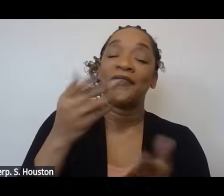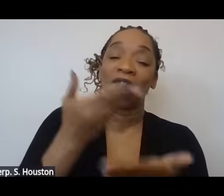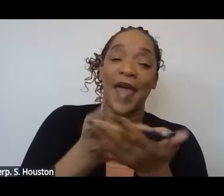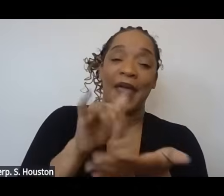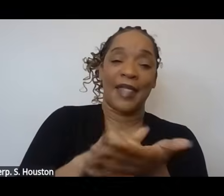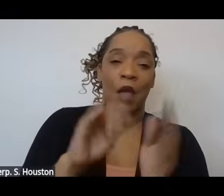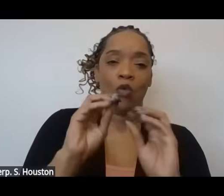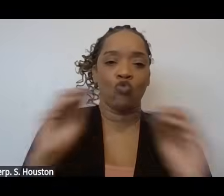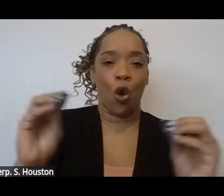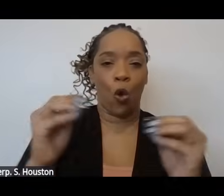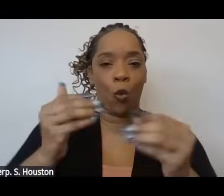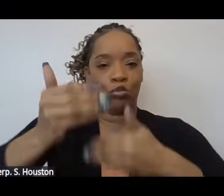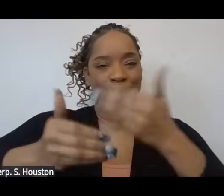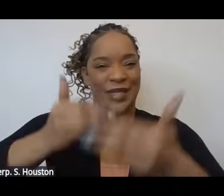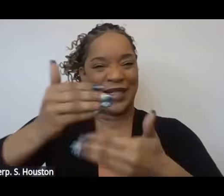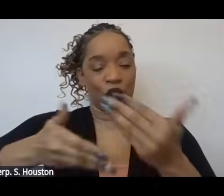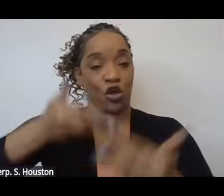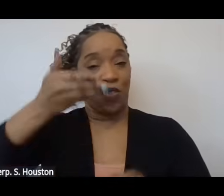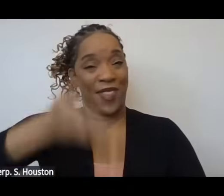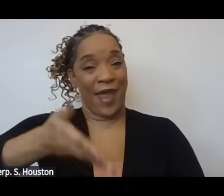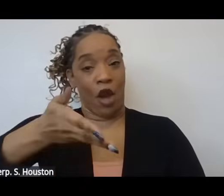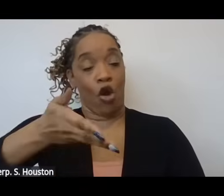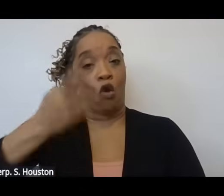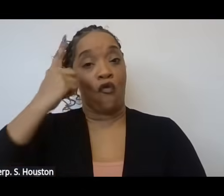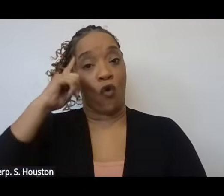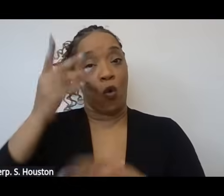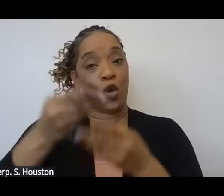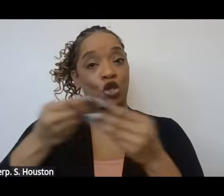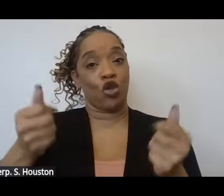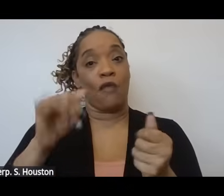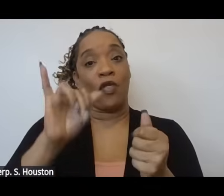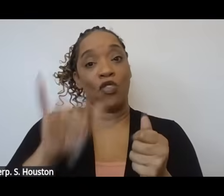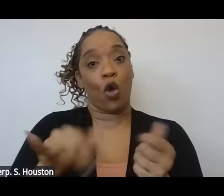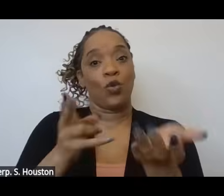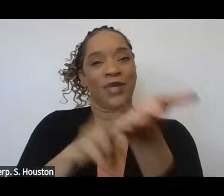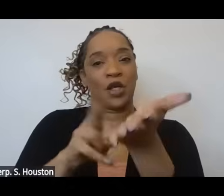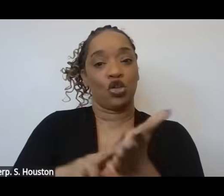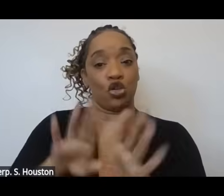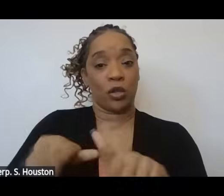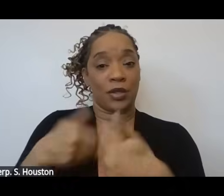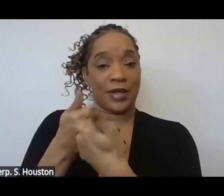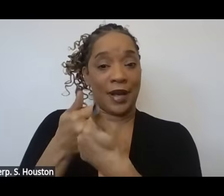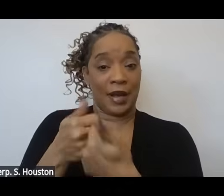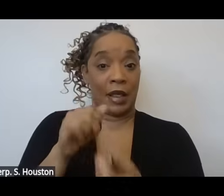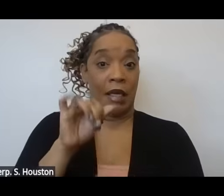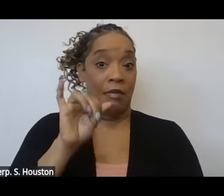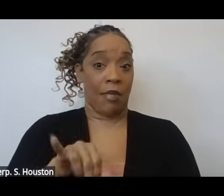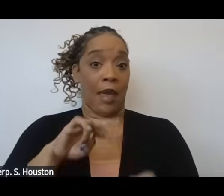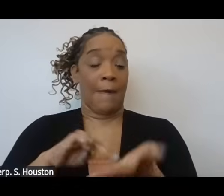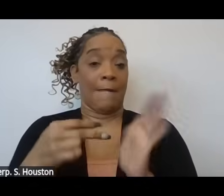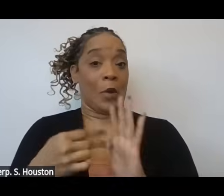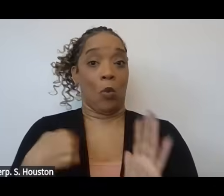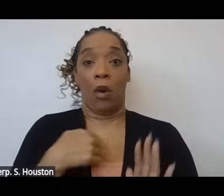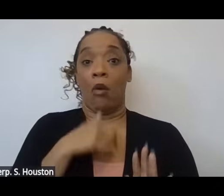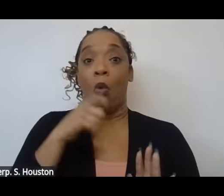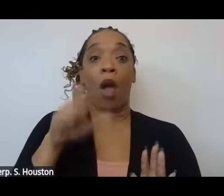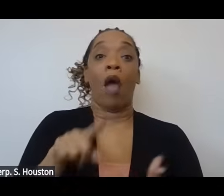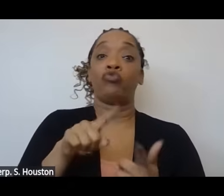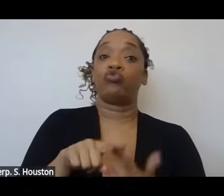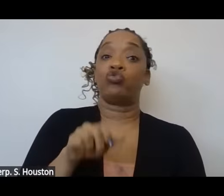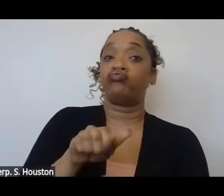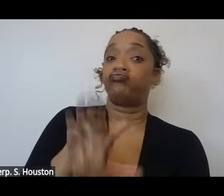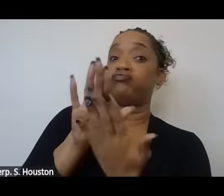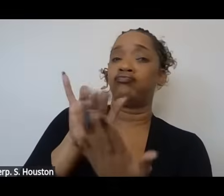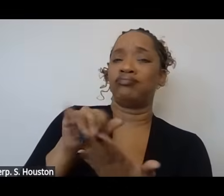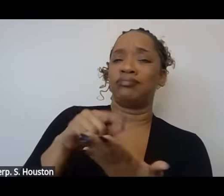for resolving circulator signature challenges did not mean that we didn't have to address the issue.